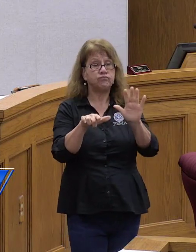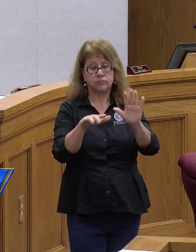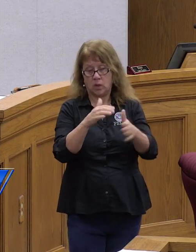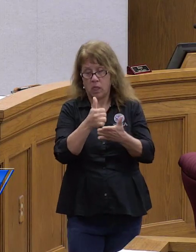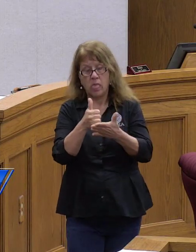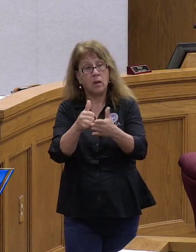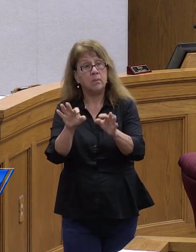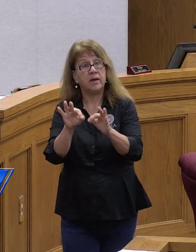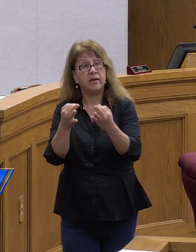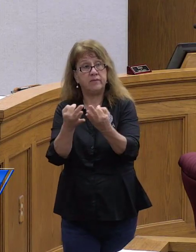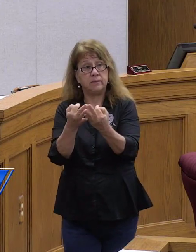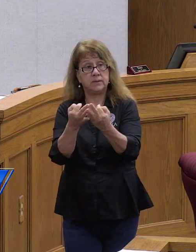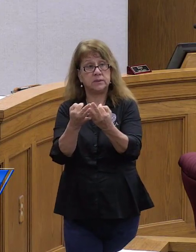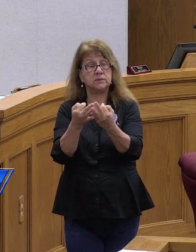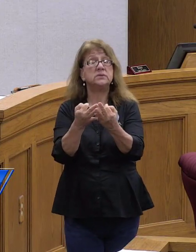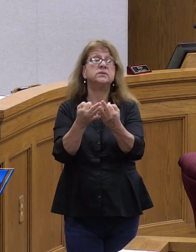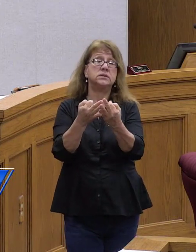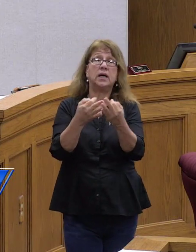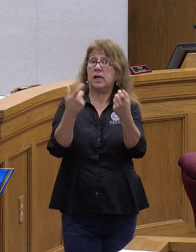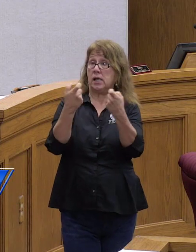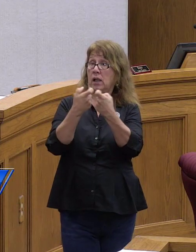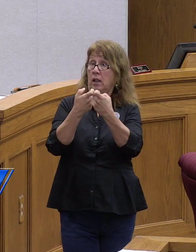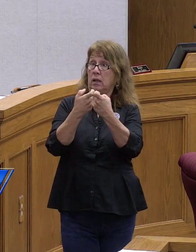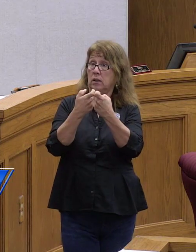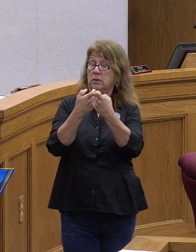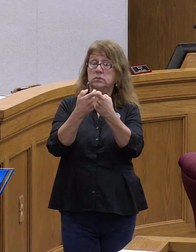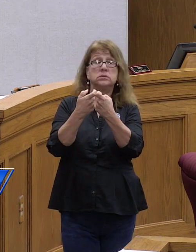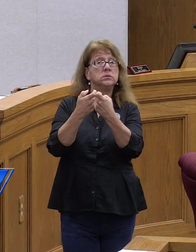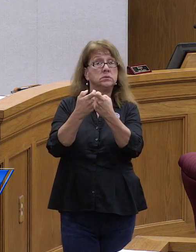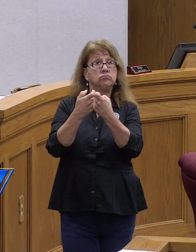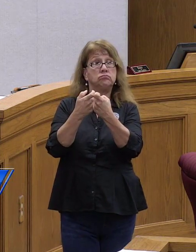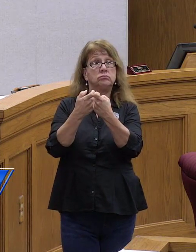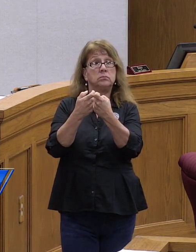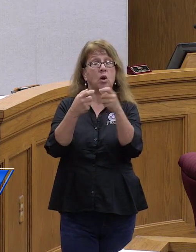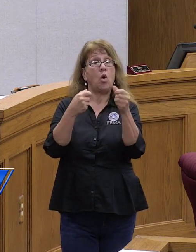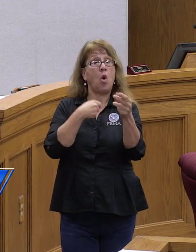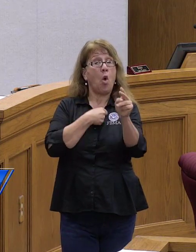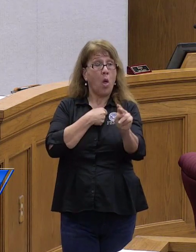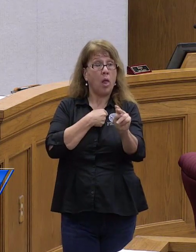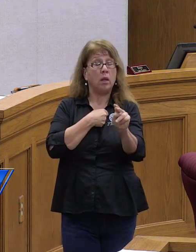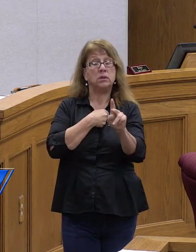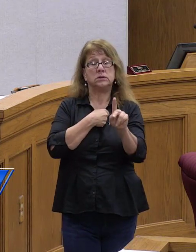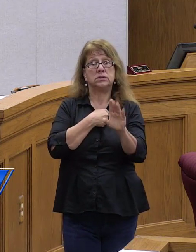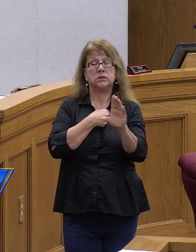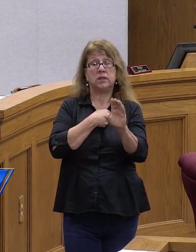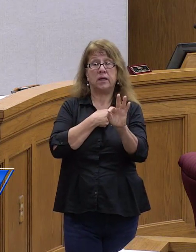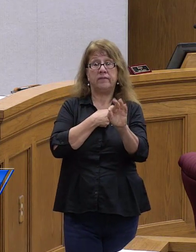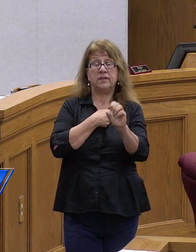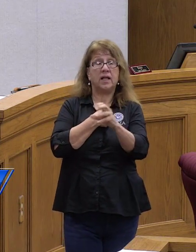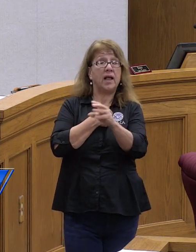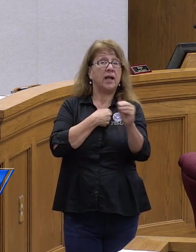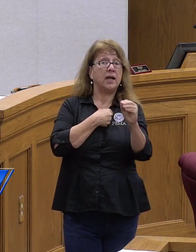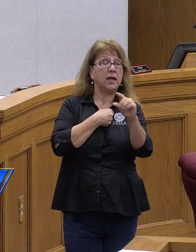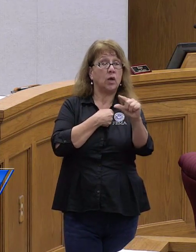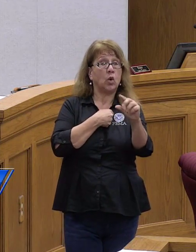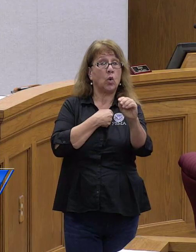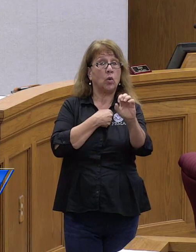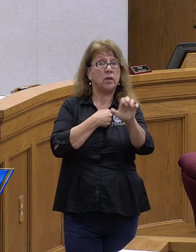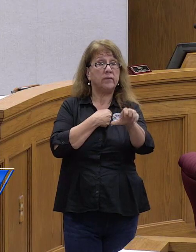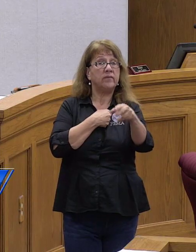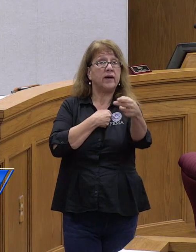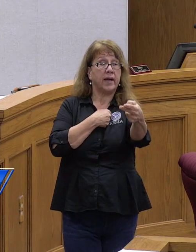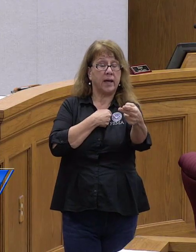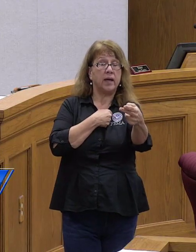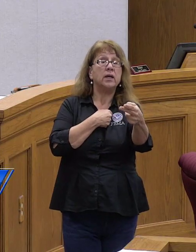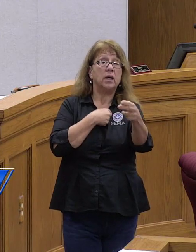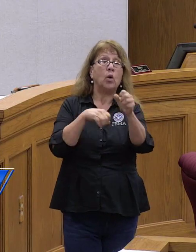need. As power is restored and parishes open, DCFS and GOSEP working with the Red Cross to help those